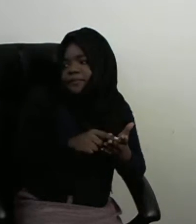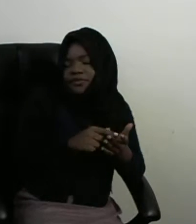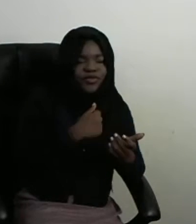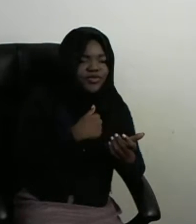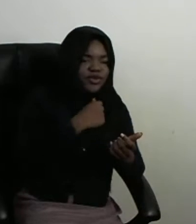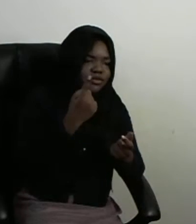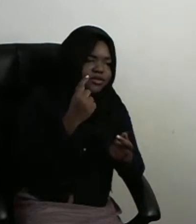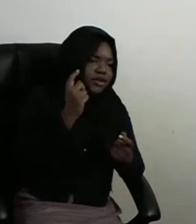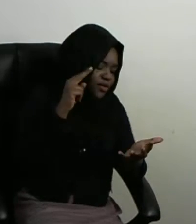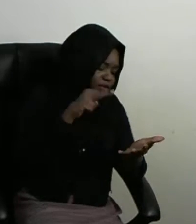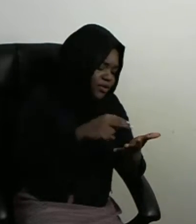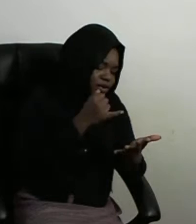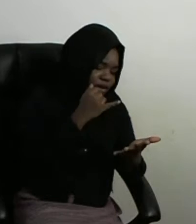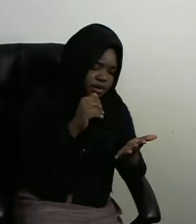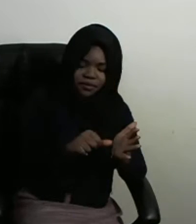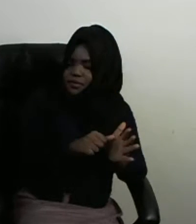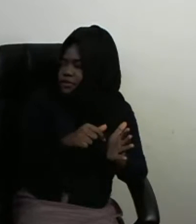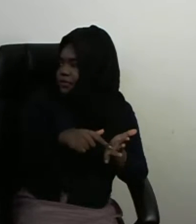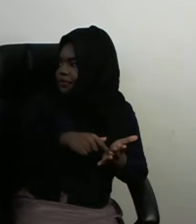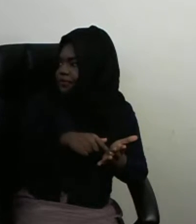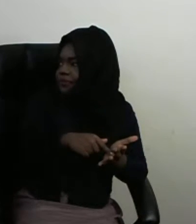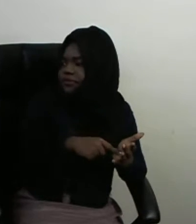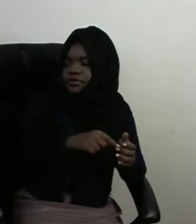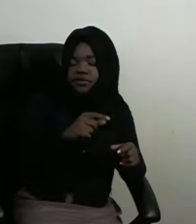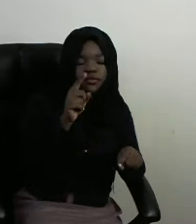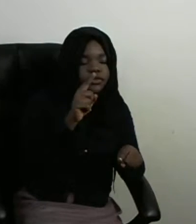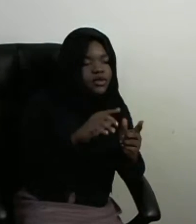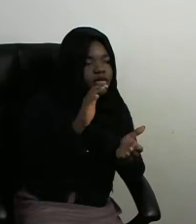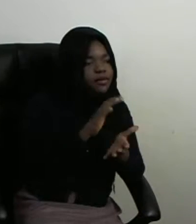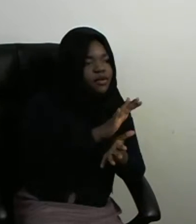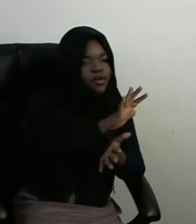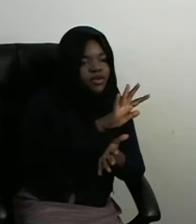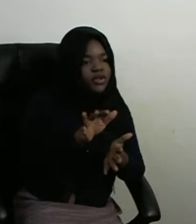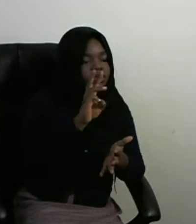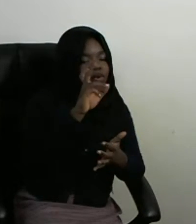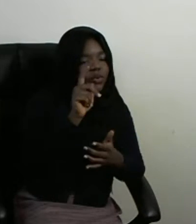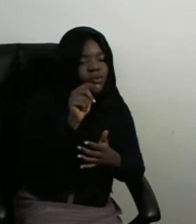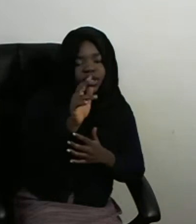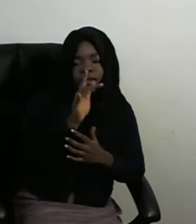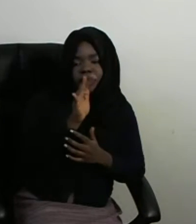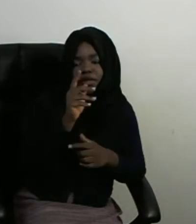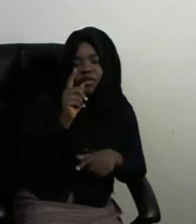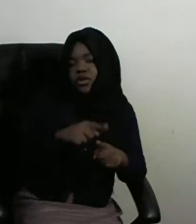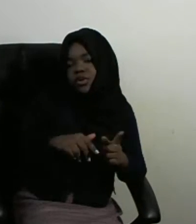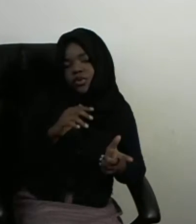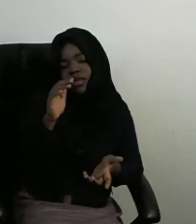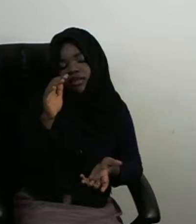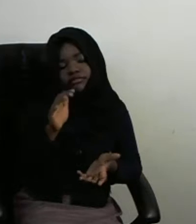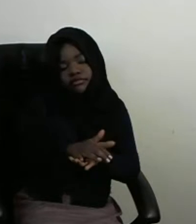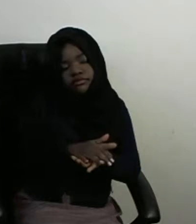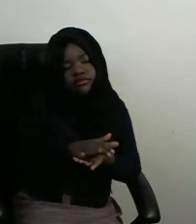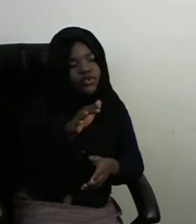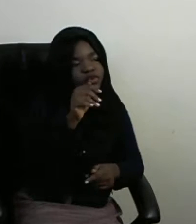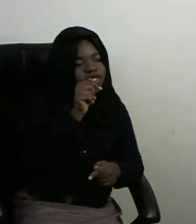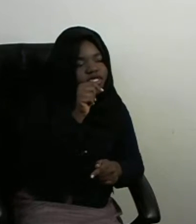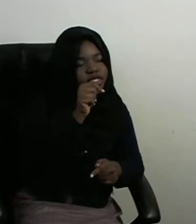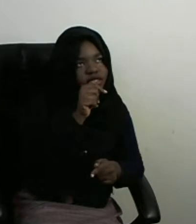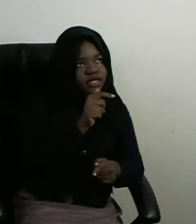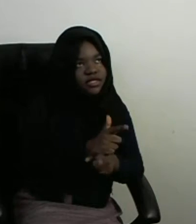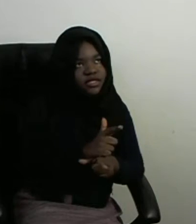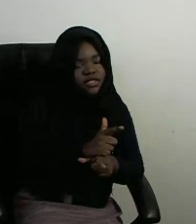I'm sorry, I'm looking at them. You don't marry your wed mother, you don't marry your